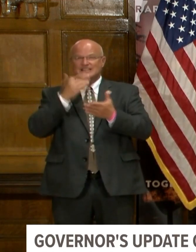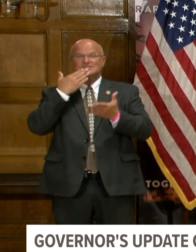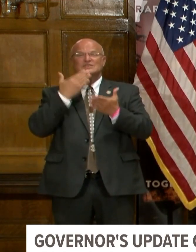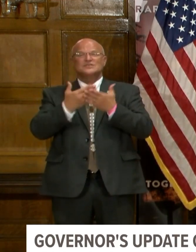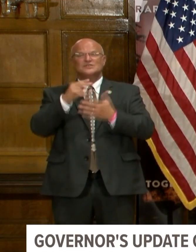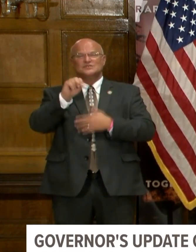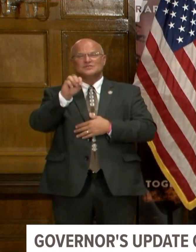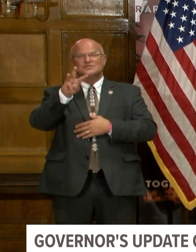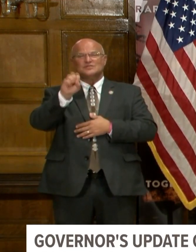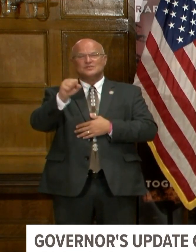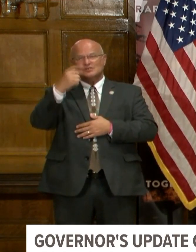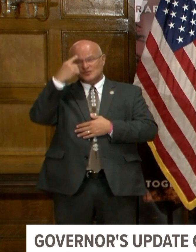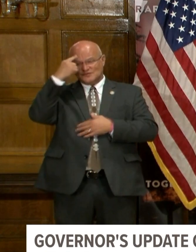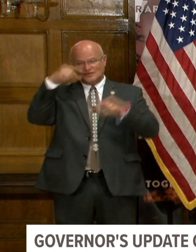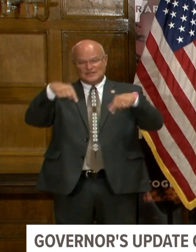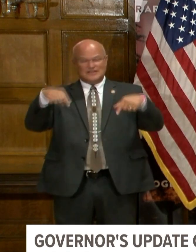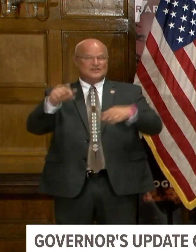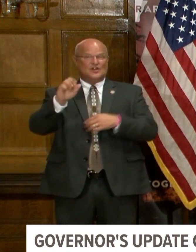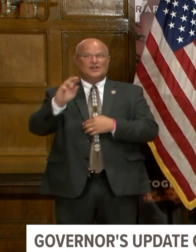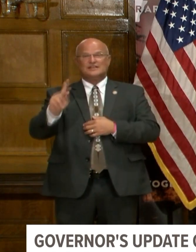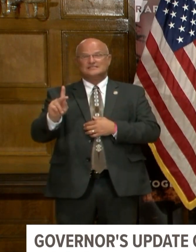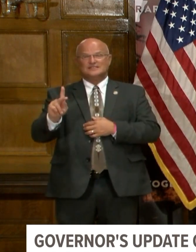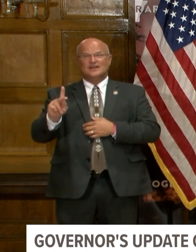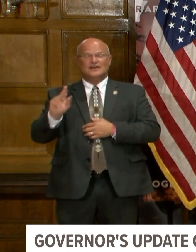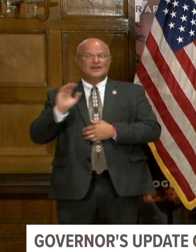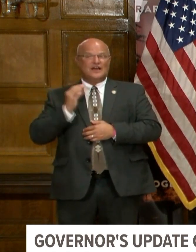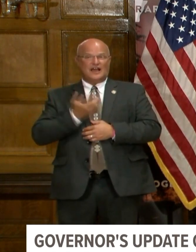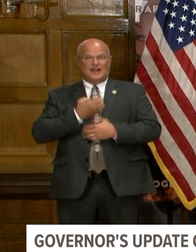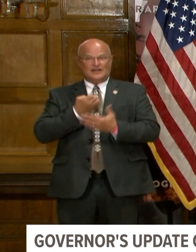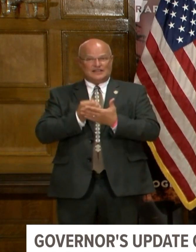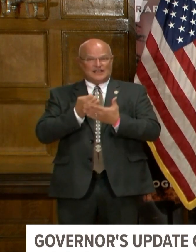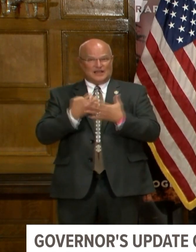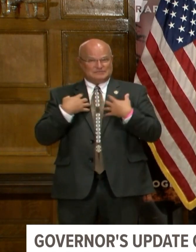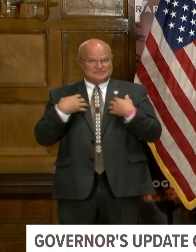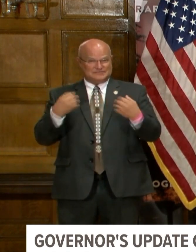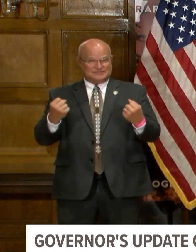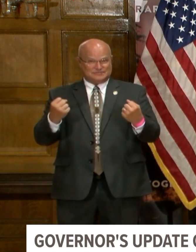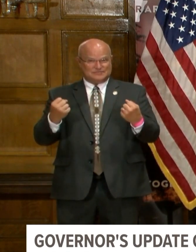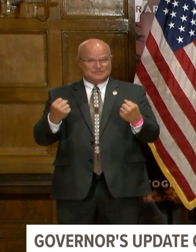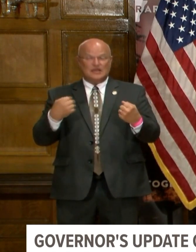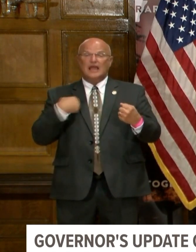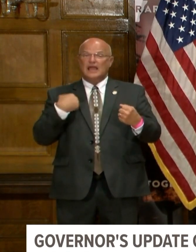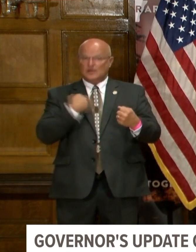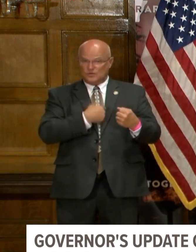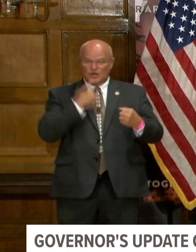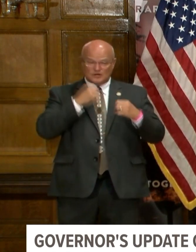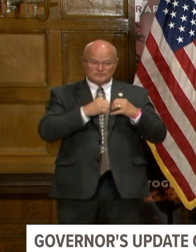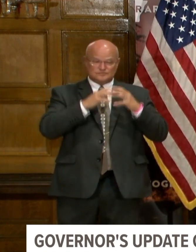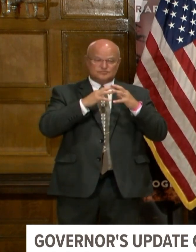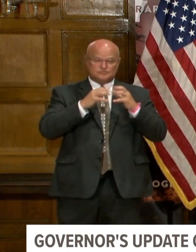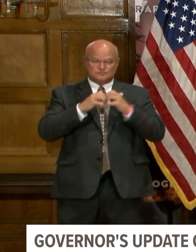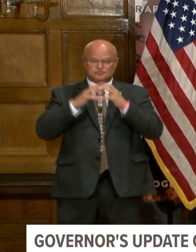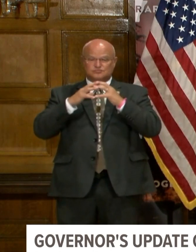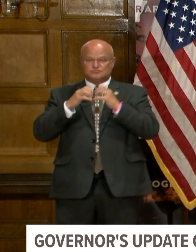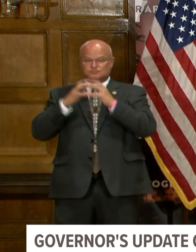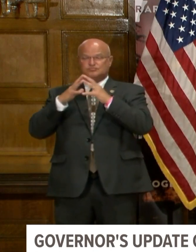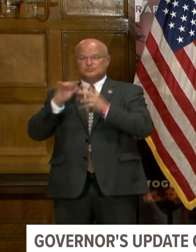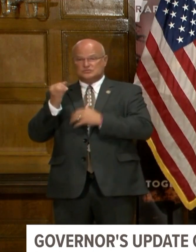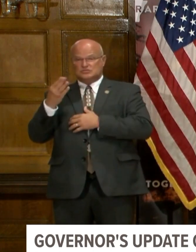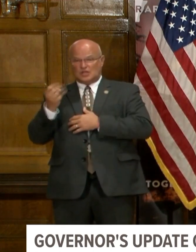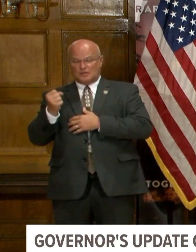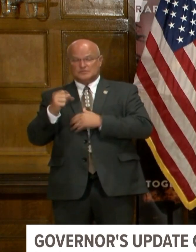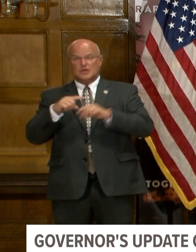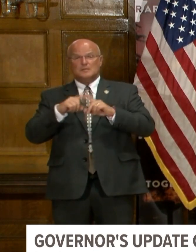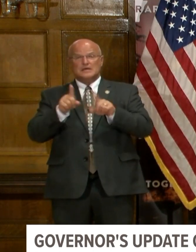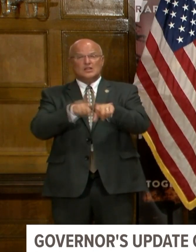for Arkansas, showing a recovery of our economy. And we are creating jobs, but as long as the